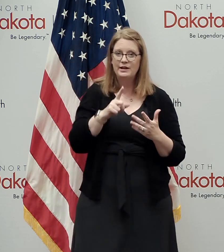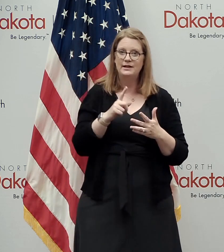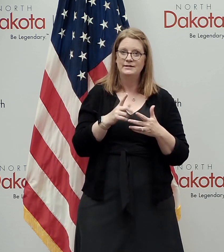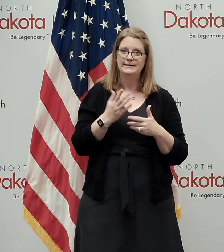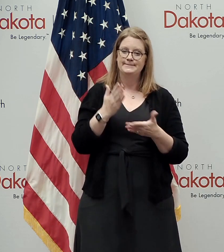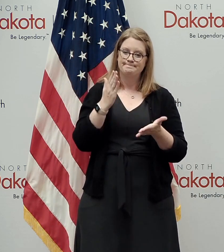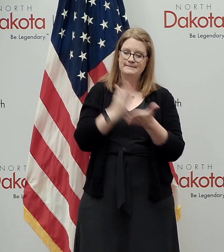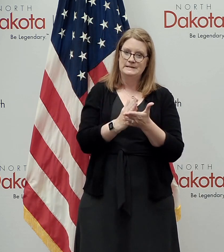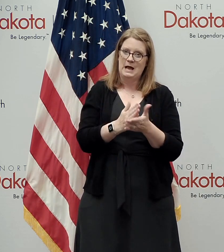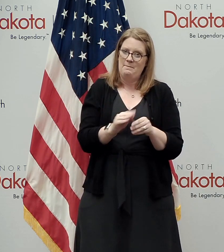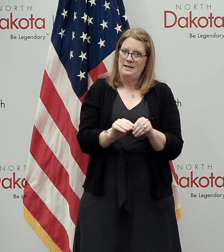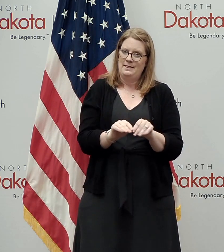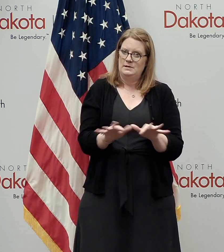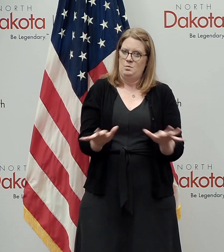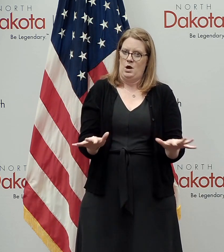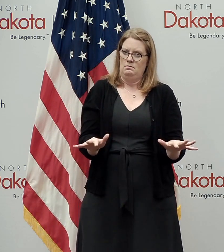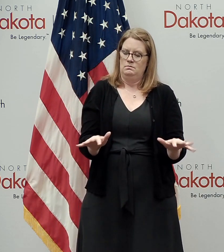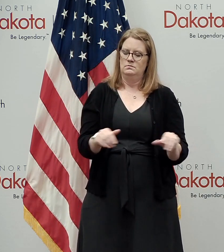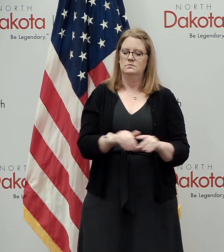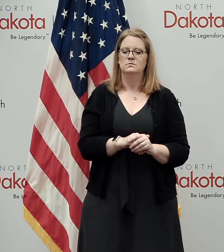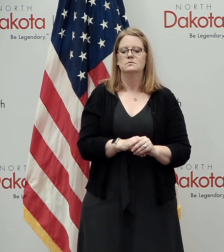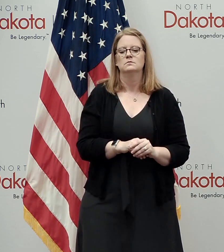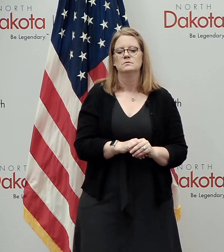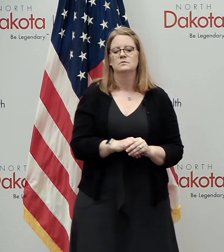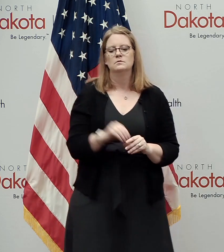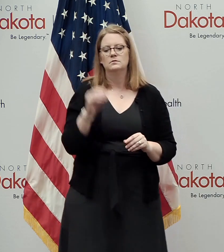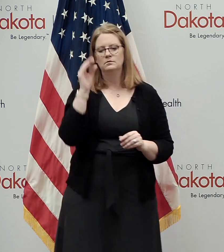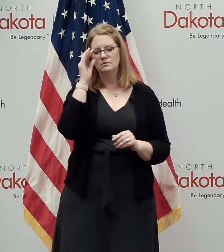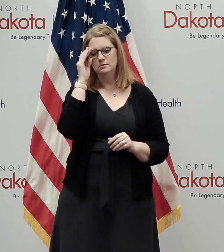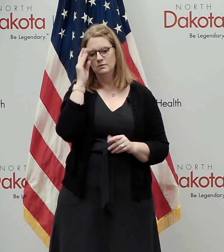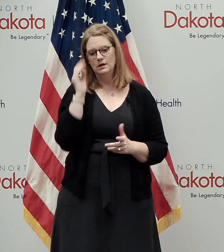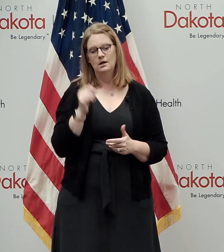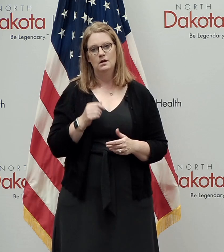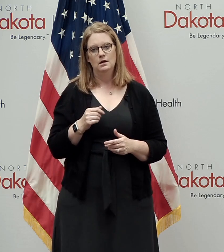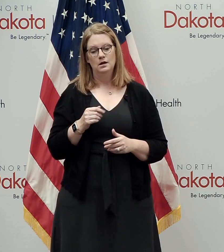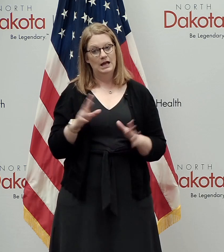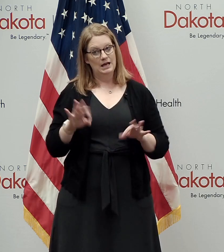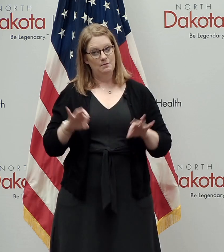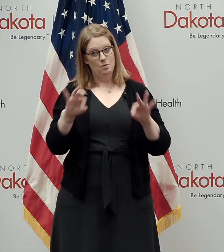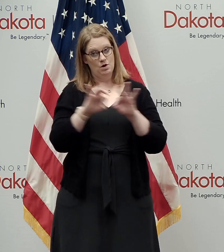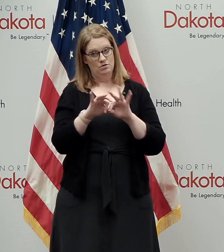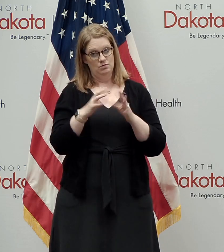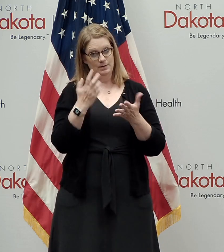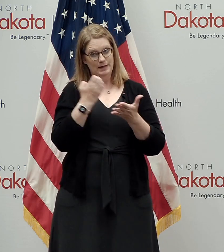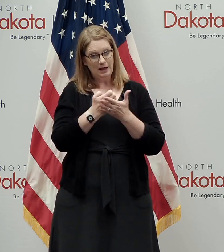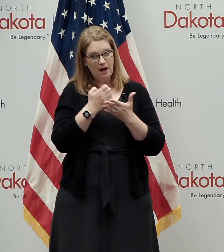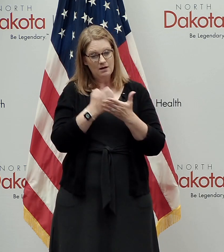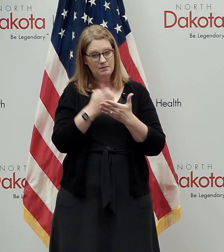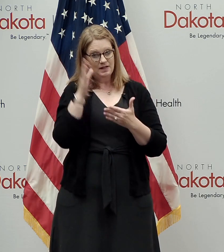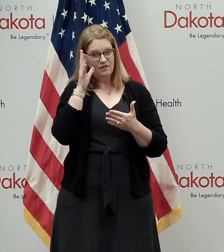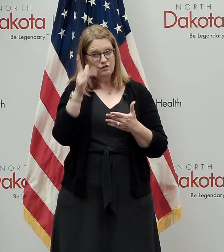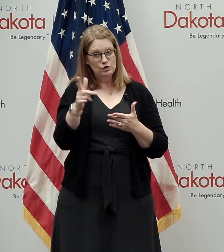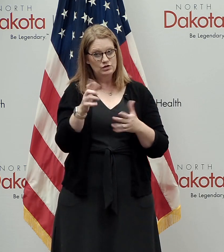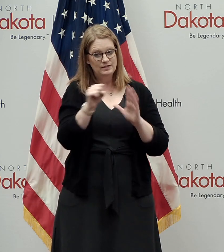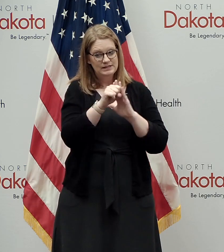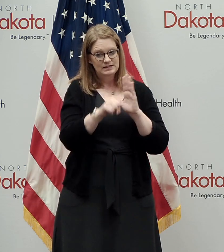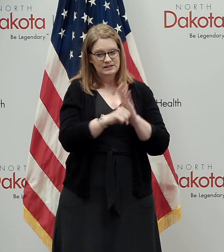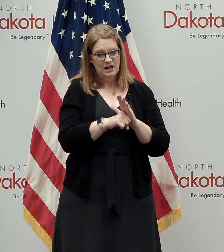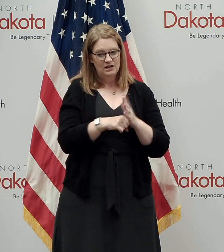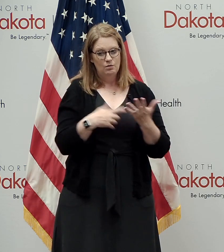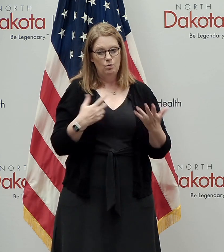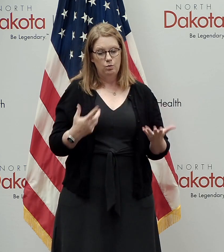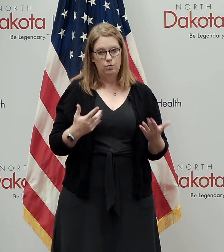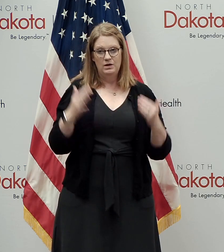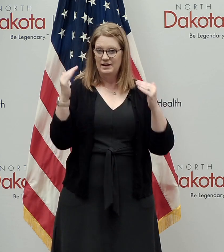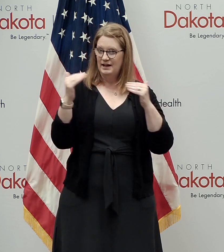spread. One of the things that we know is very important, of course, to our economy and to the future of our state is higher education. And as we